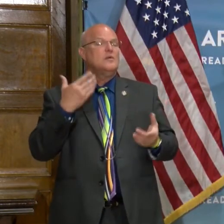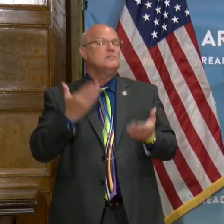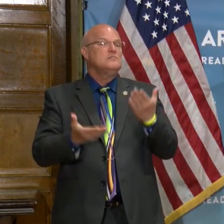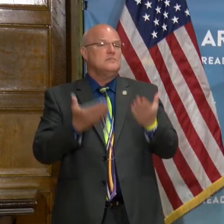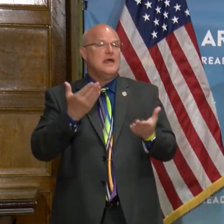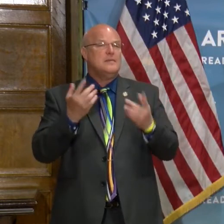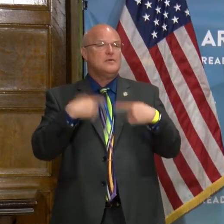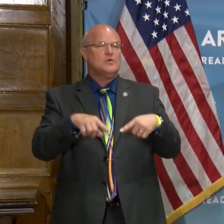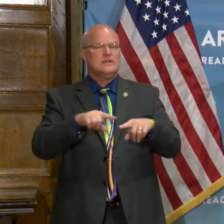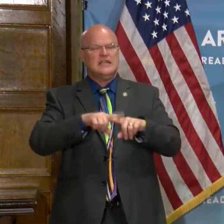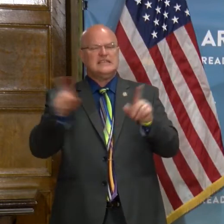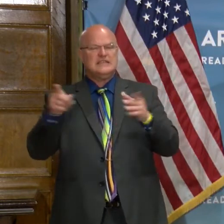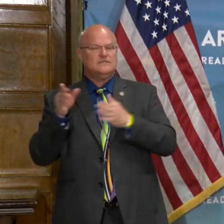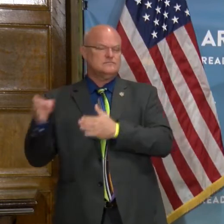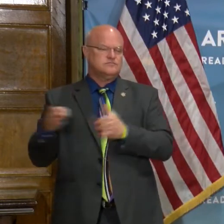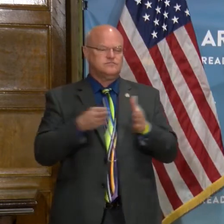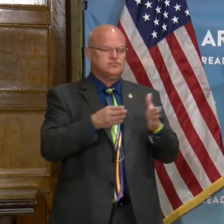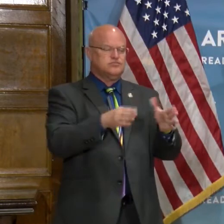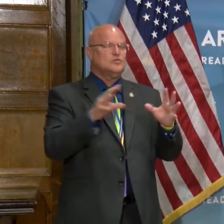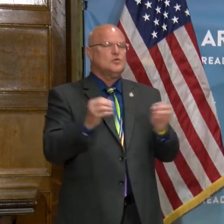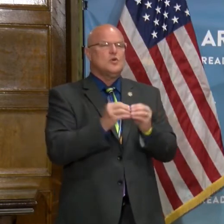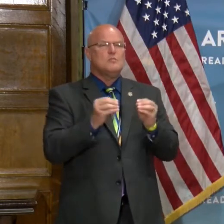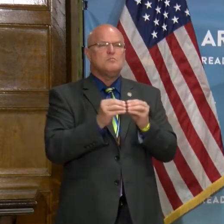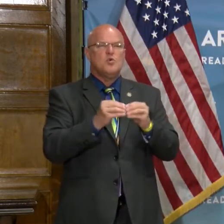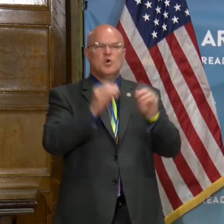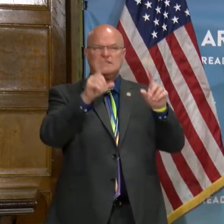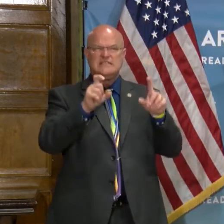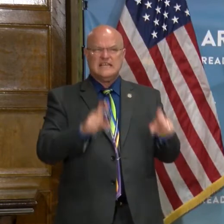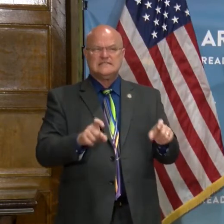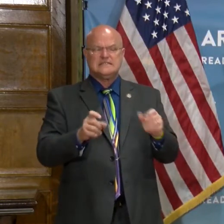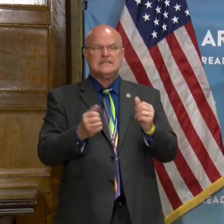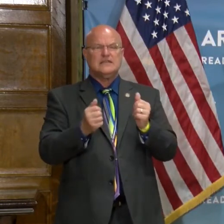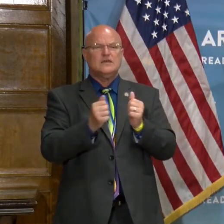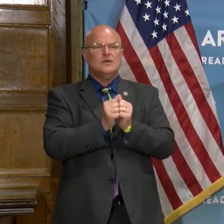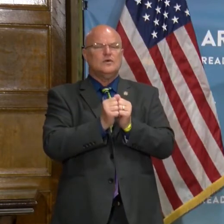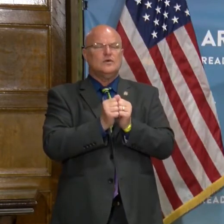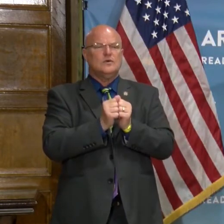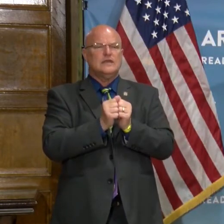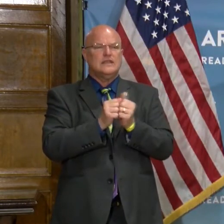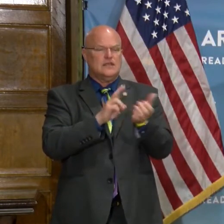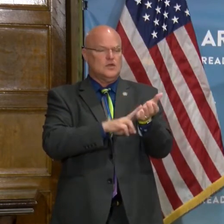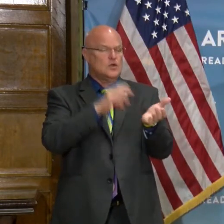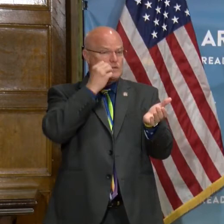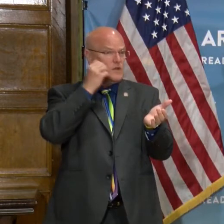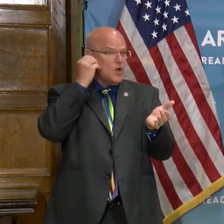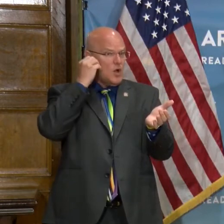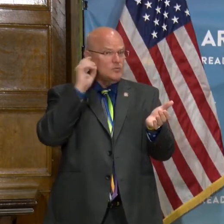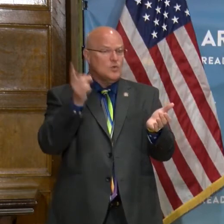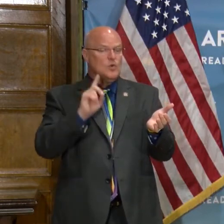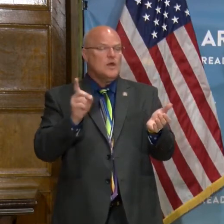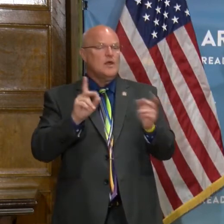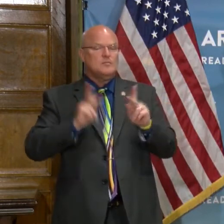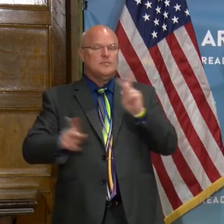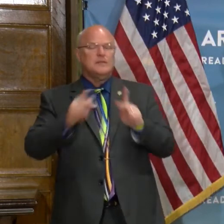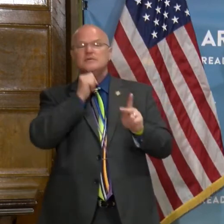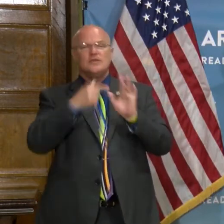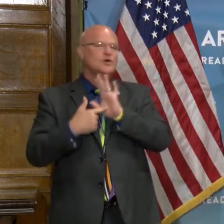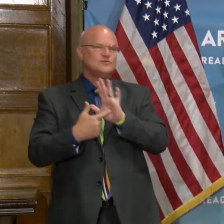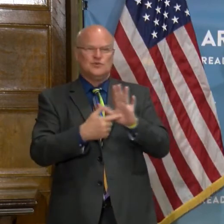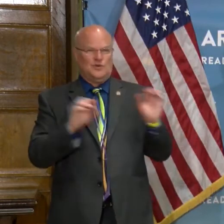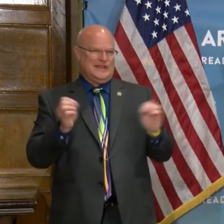be going to a strategy of doing more testing even in nursing homes where there's no symptomatic